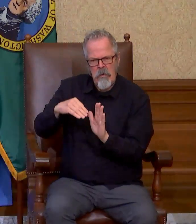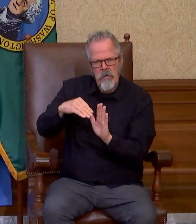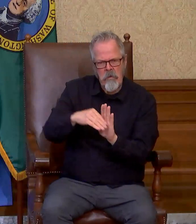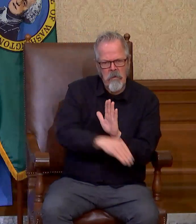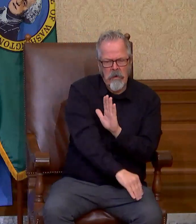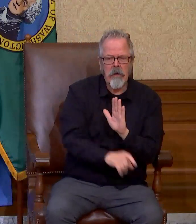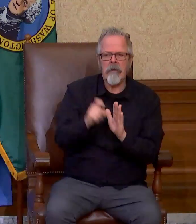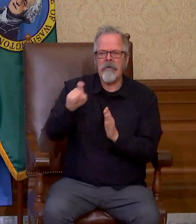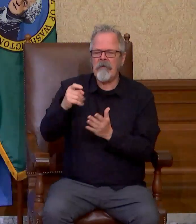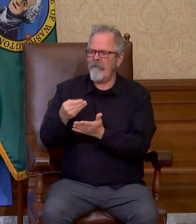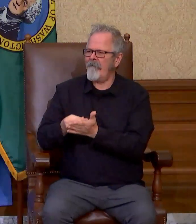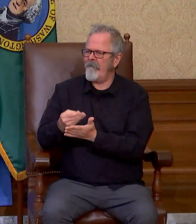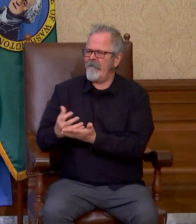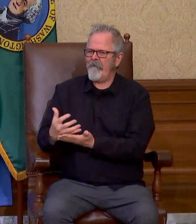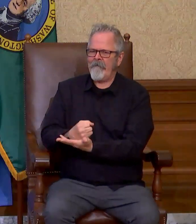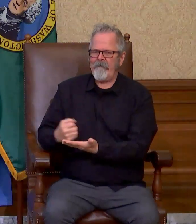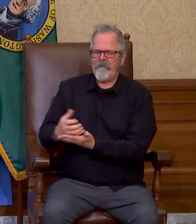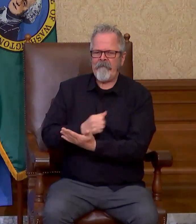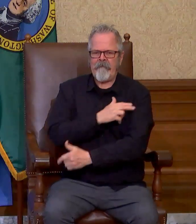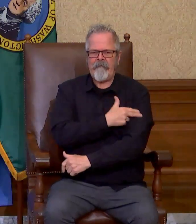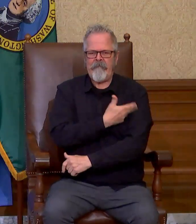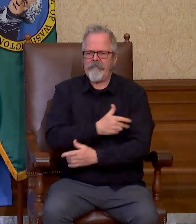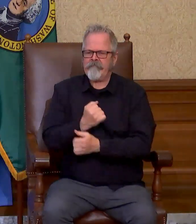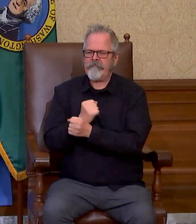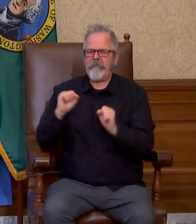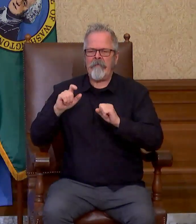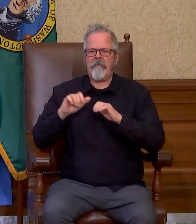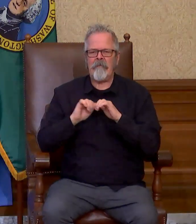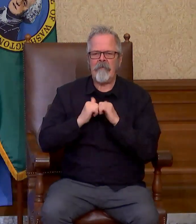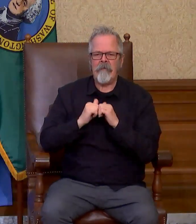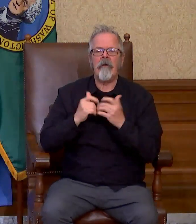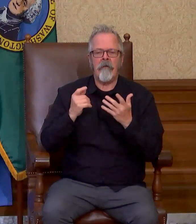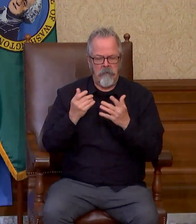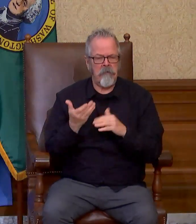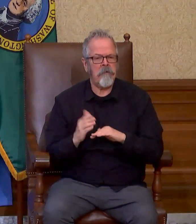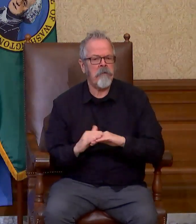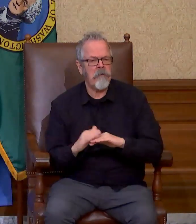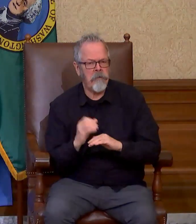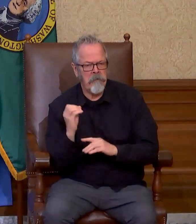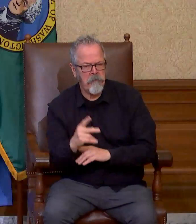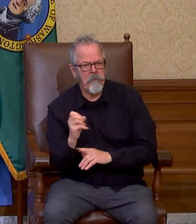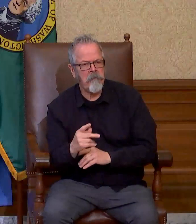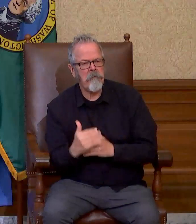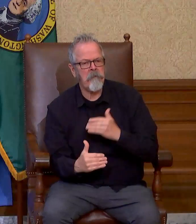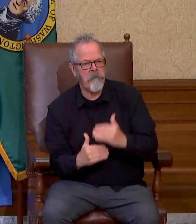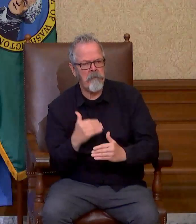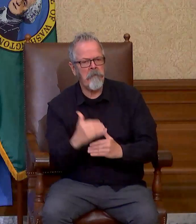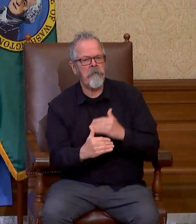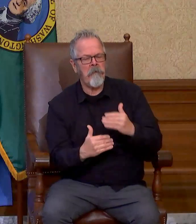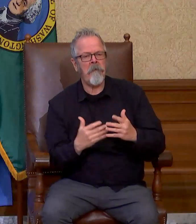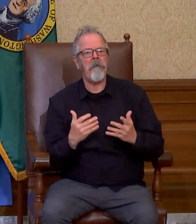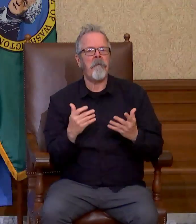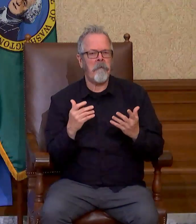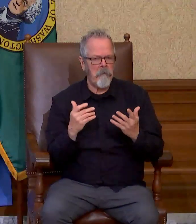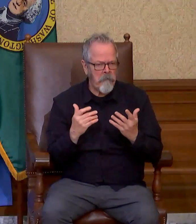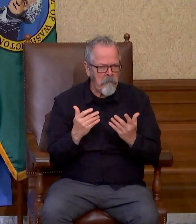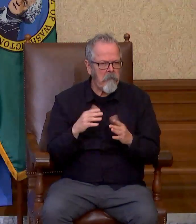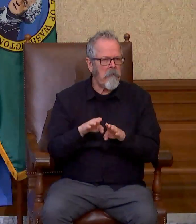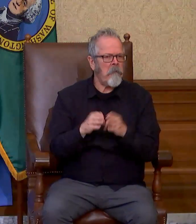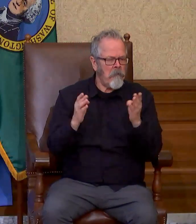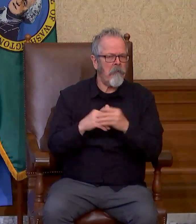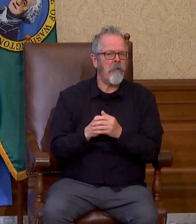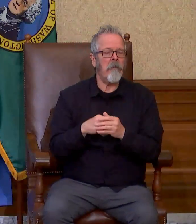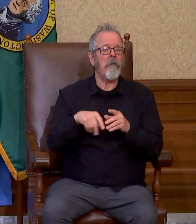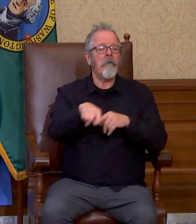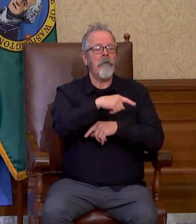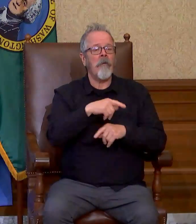because we want our heroes working in our hospitals to be adequately protected. I think we found a way to have both more non-urgent